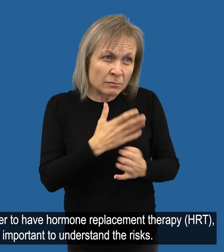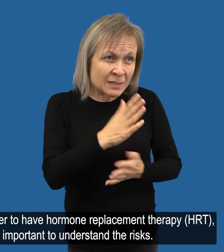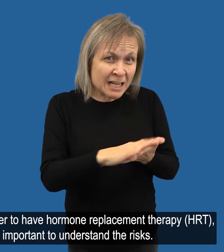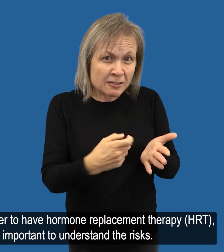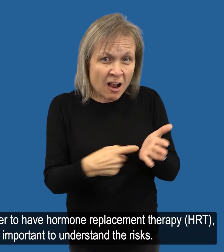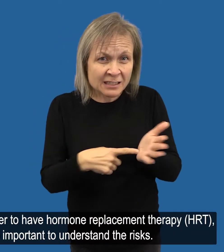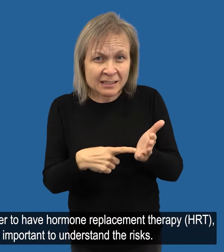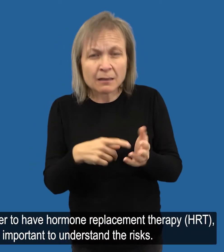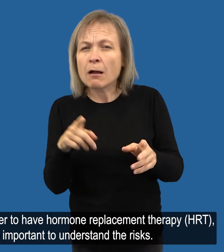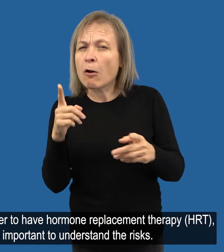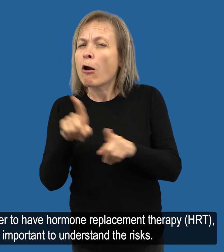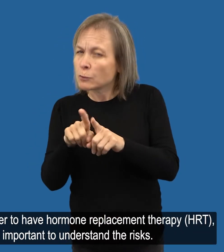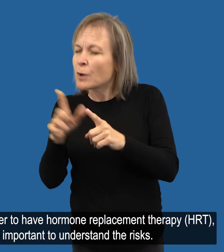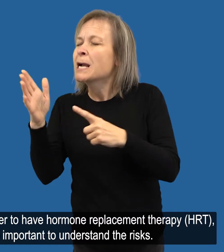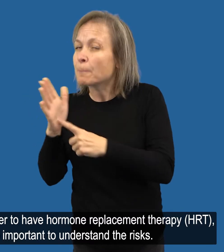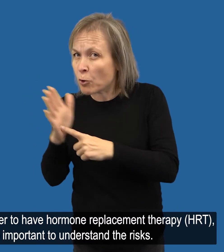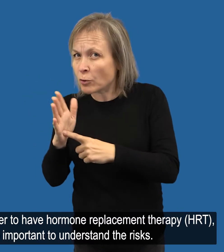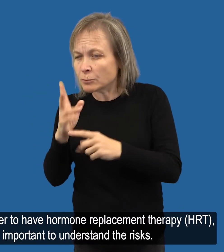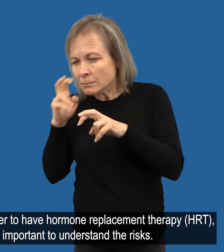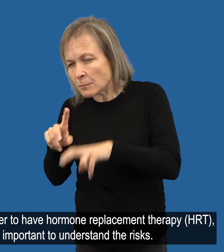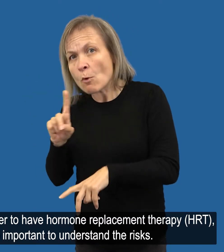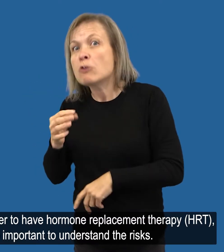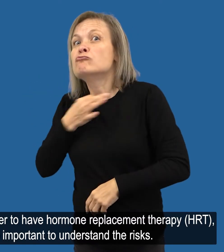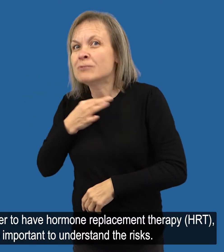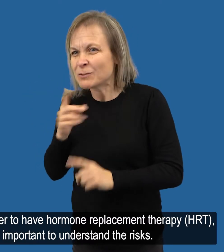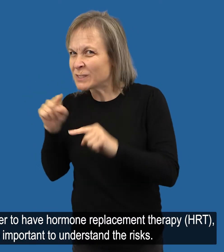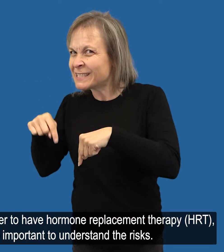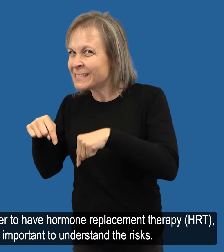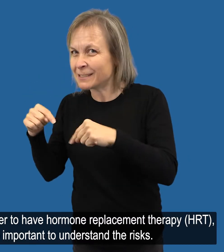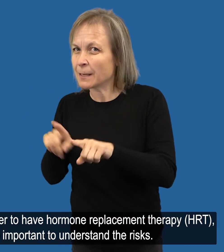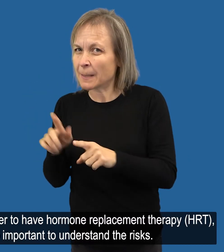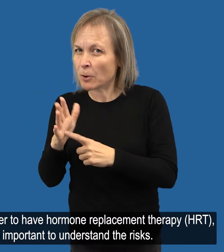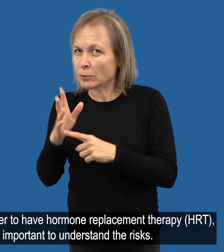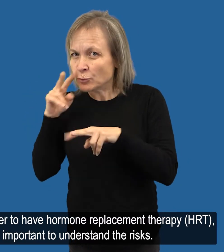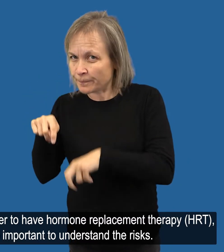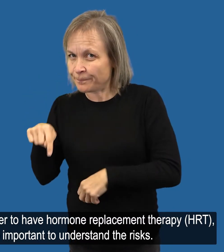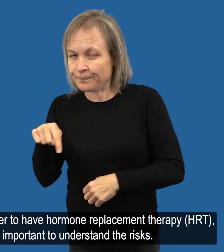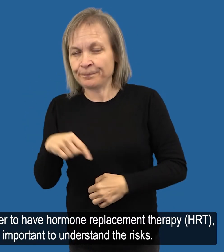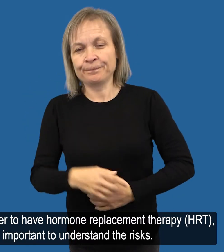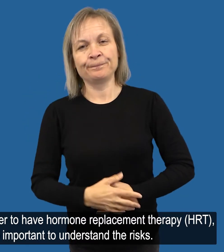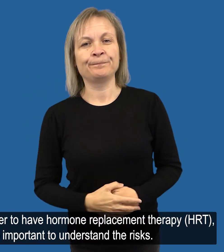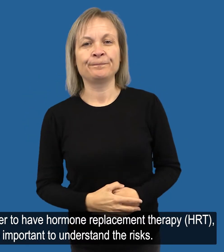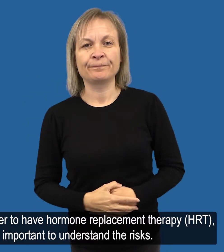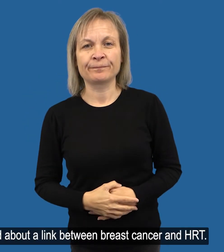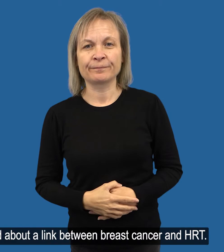When deciding whether to have hormone replacement therapy, HRT, it is also important to understand the risks.